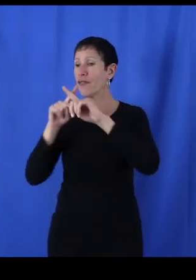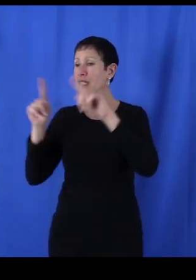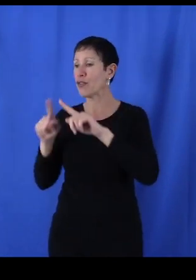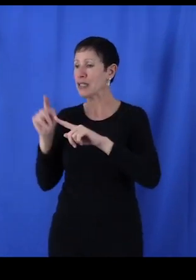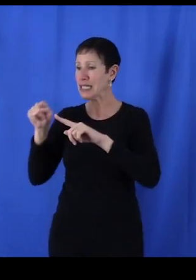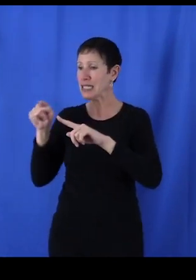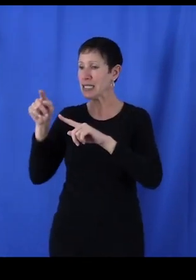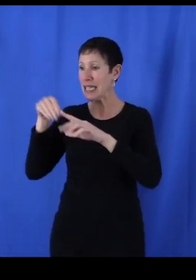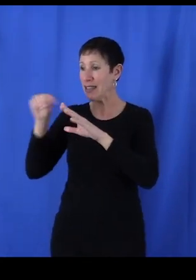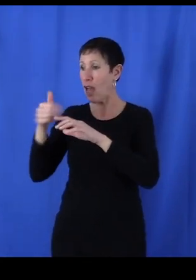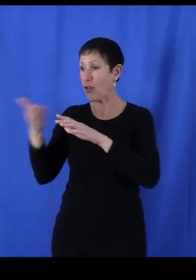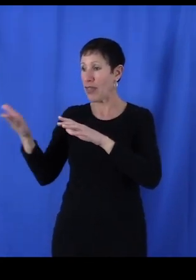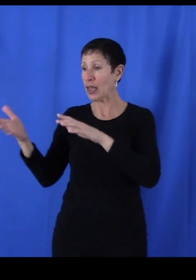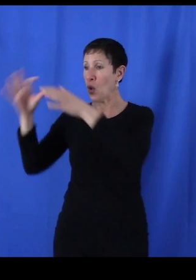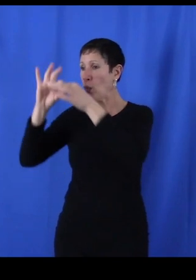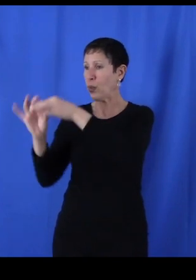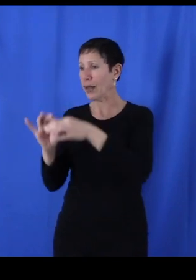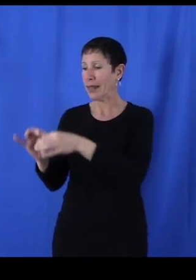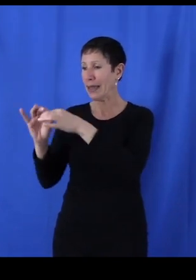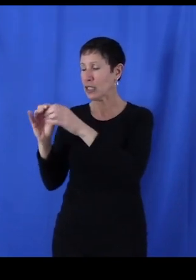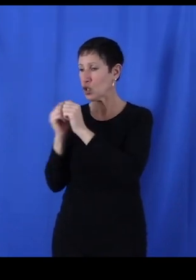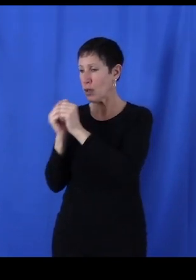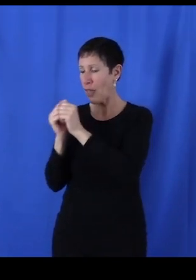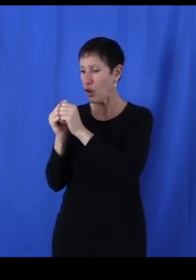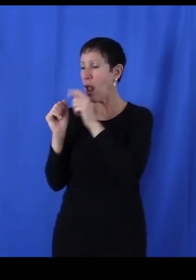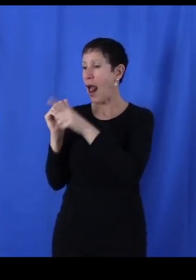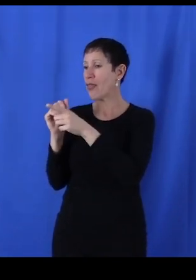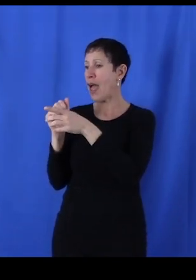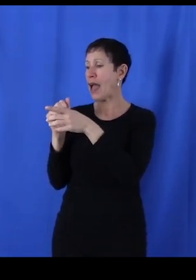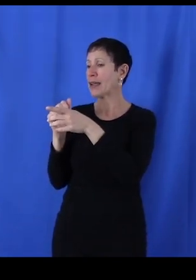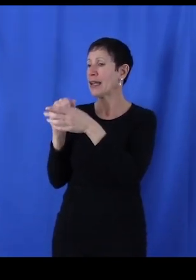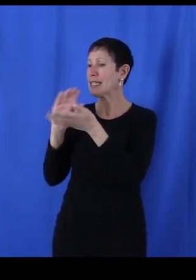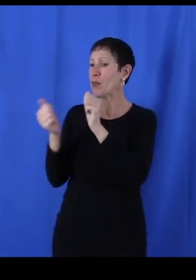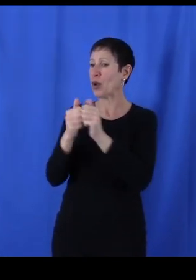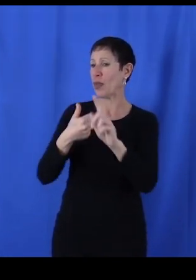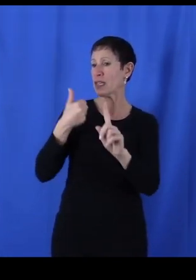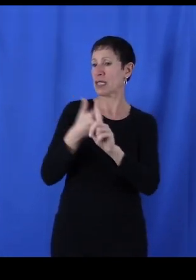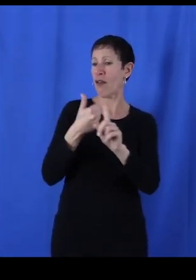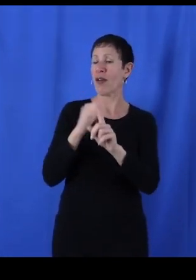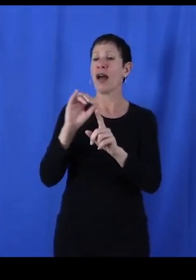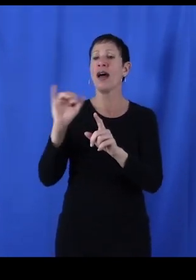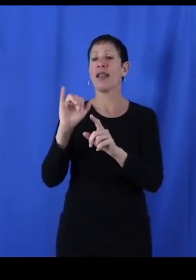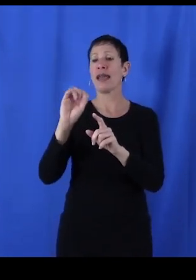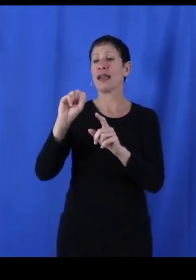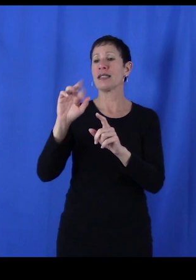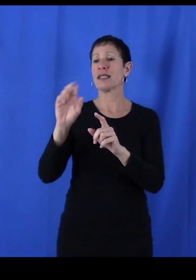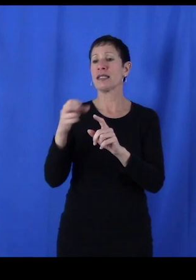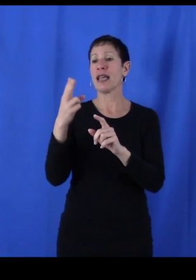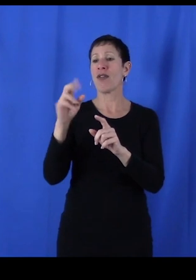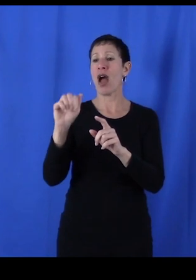thing that's to be defined against what the self is, right? So this is like Sarah Ahmed, cultural politics of emotion, right?